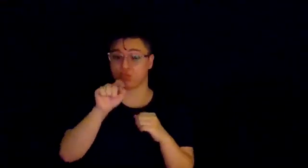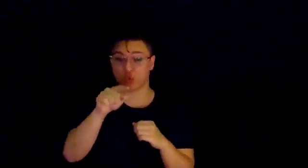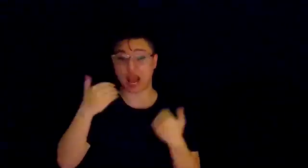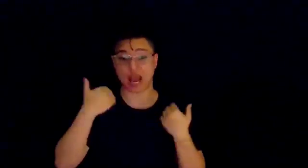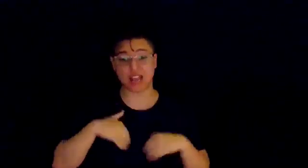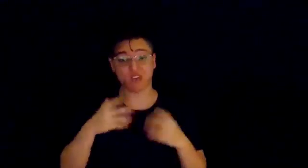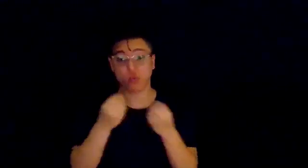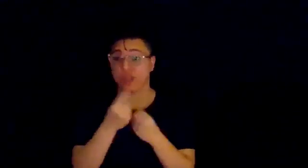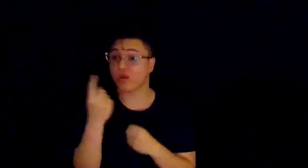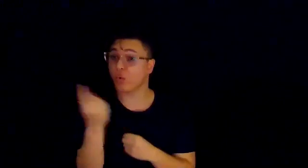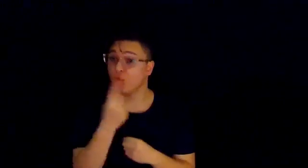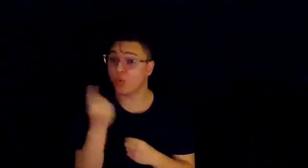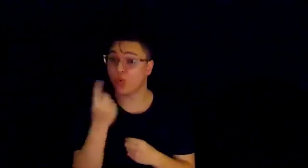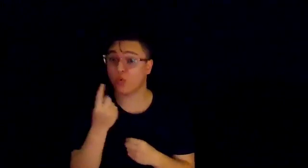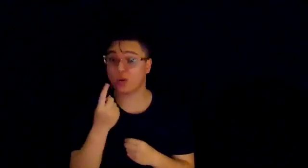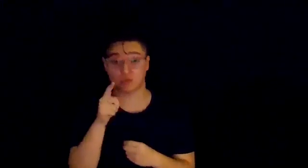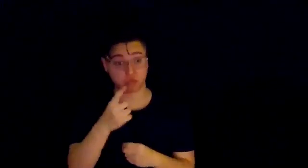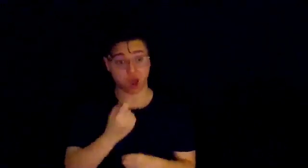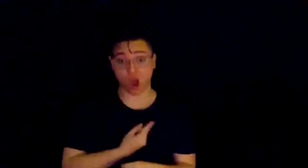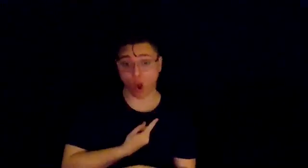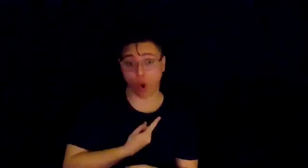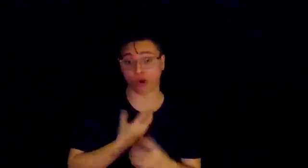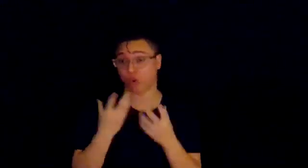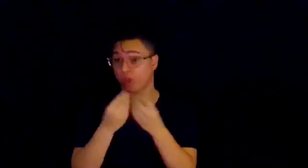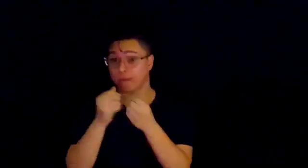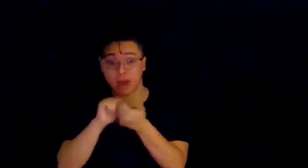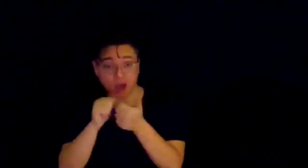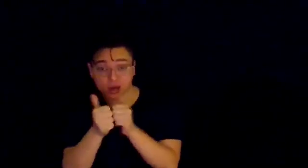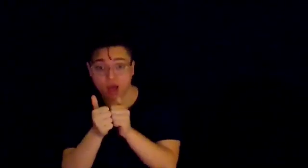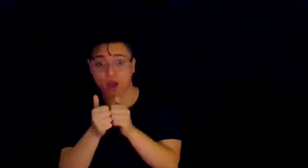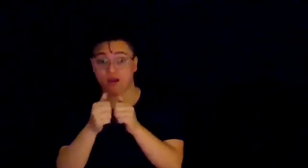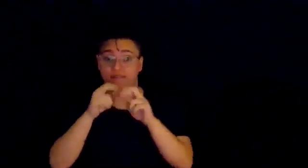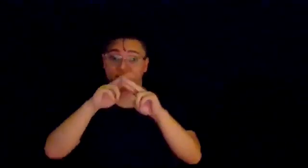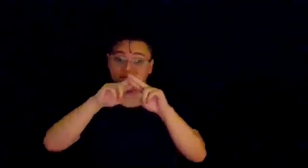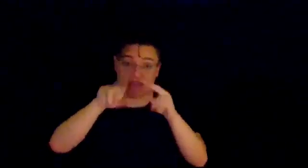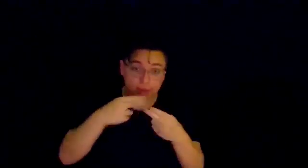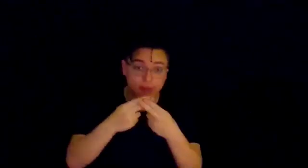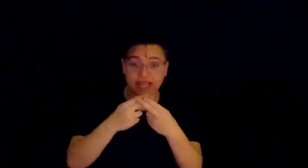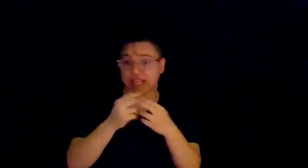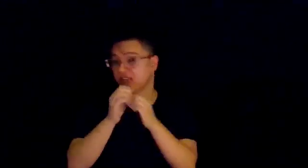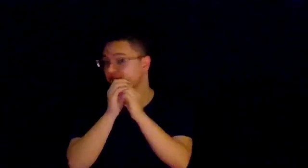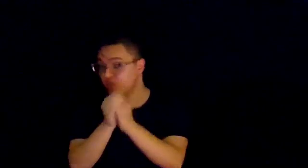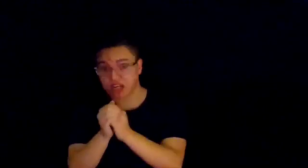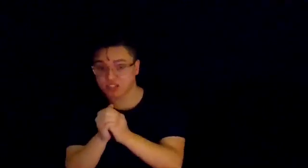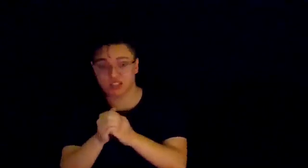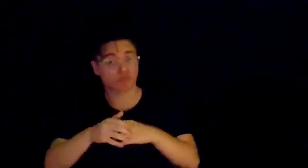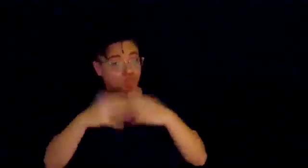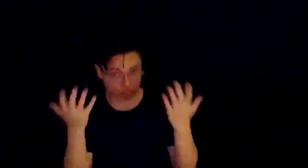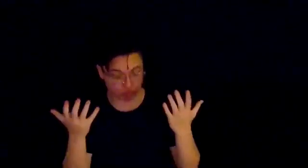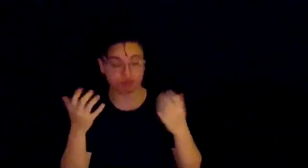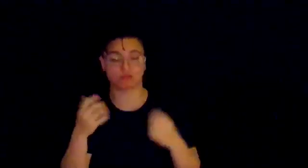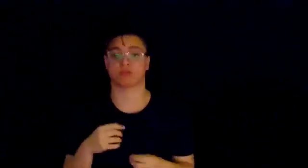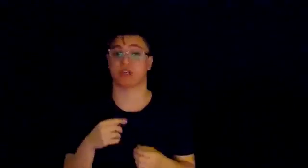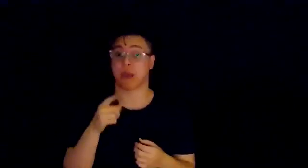In the meeting, we'll ask about if you're living alone or if you are living with a partner, if you're living